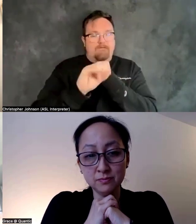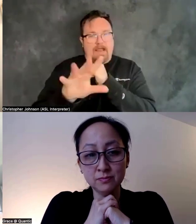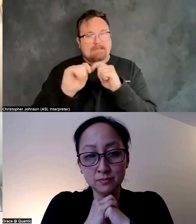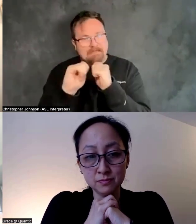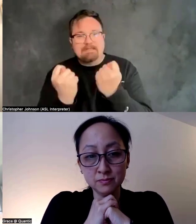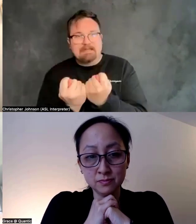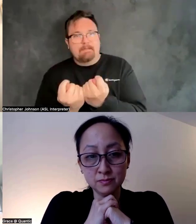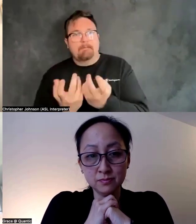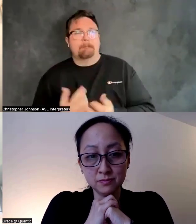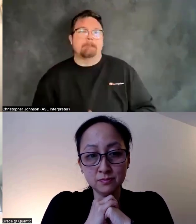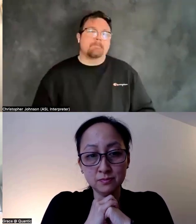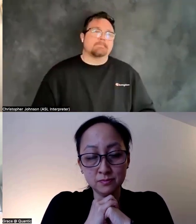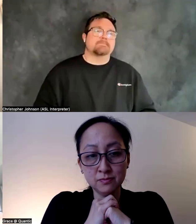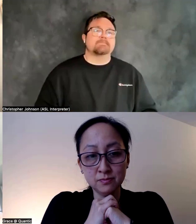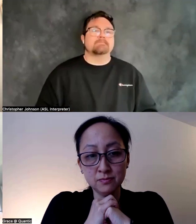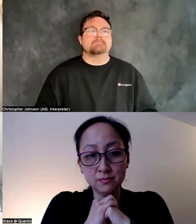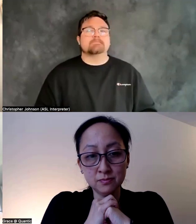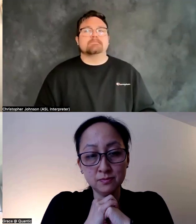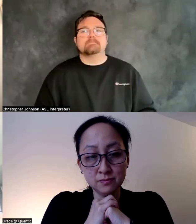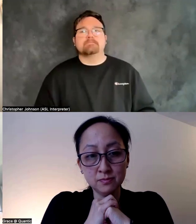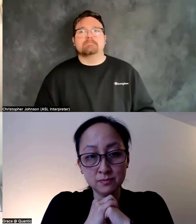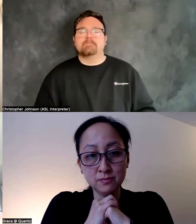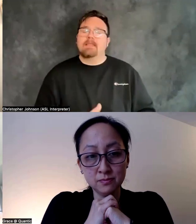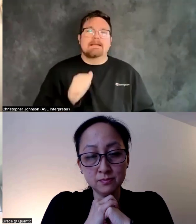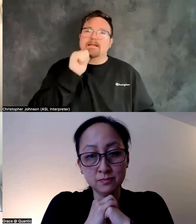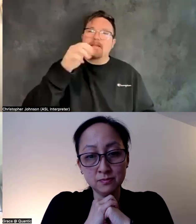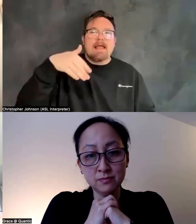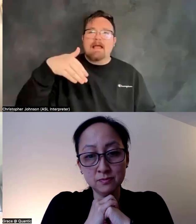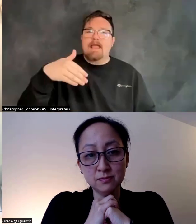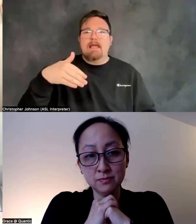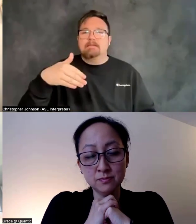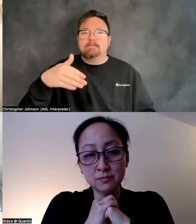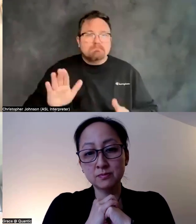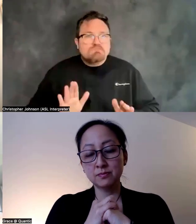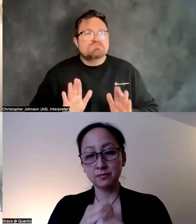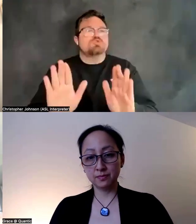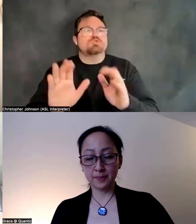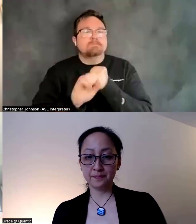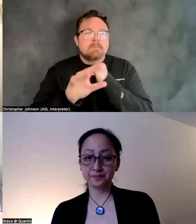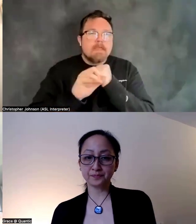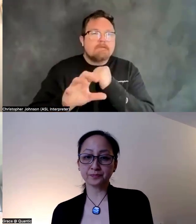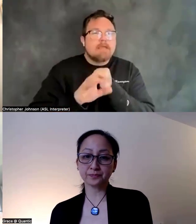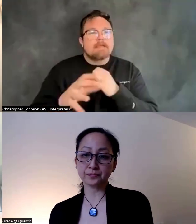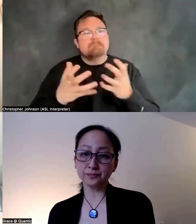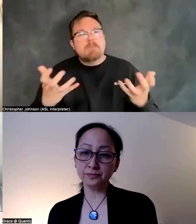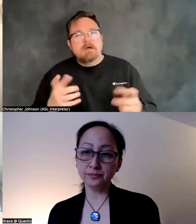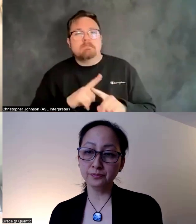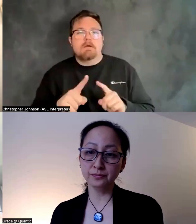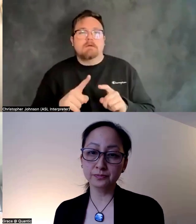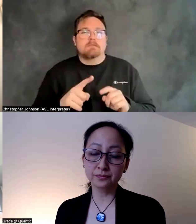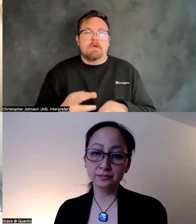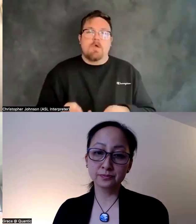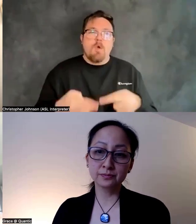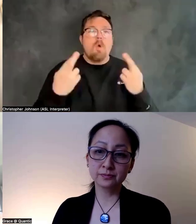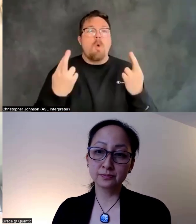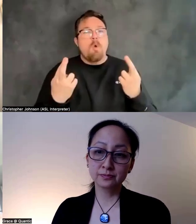We haven't had to, we really haven't in OpenChat pushed the marketing that much. We're hoping to,